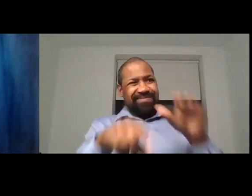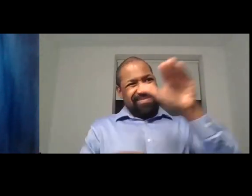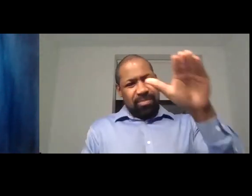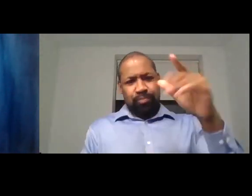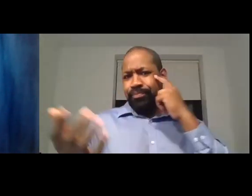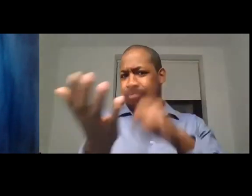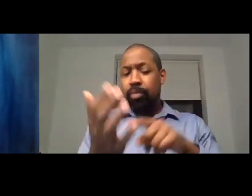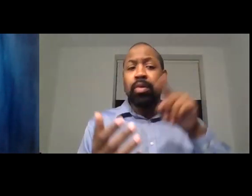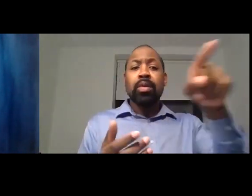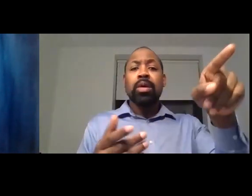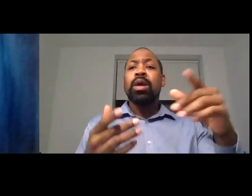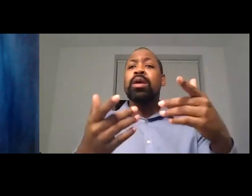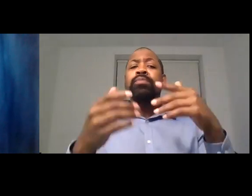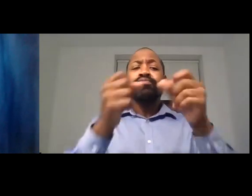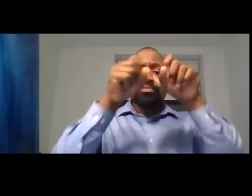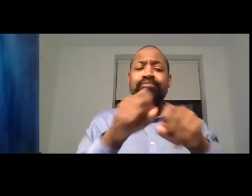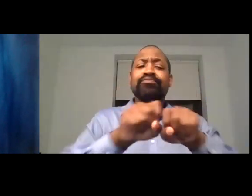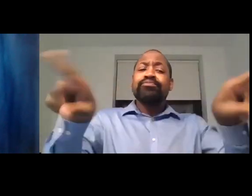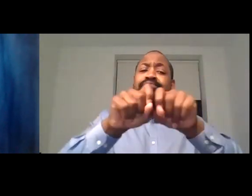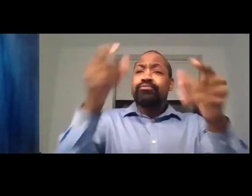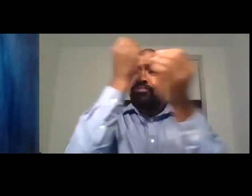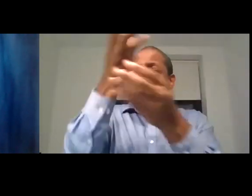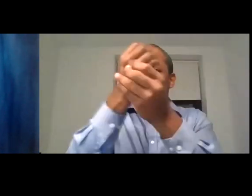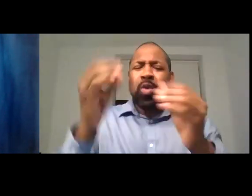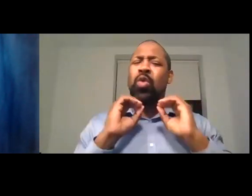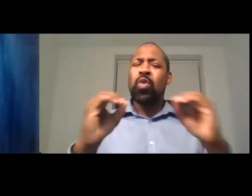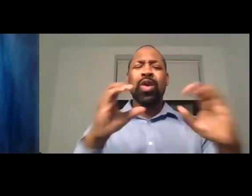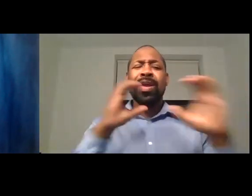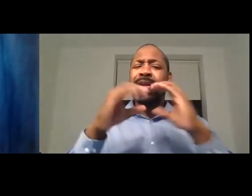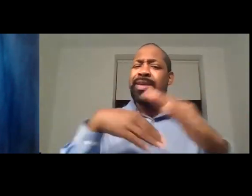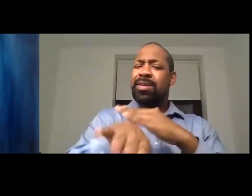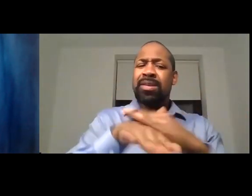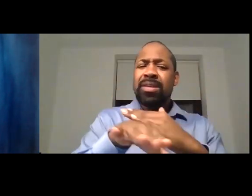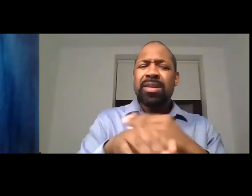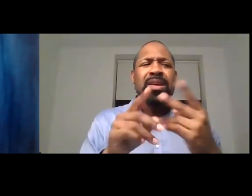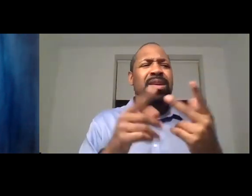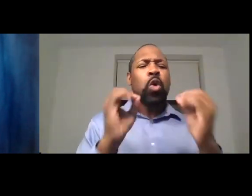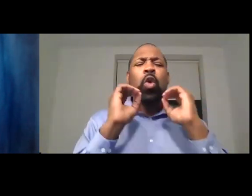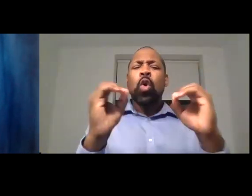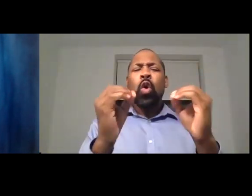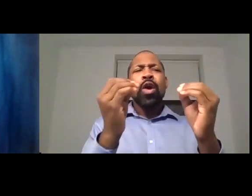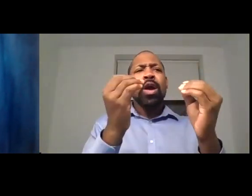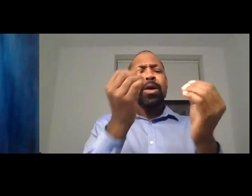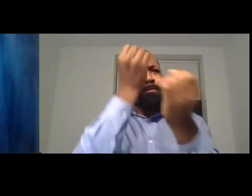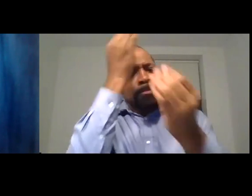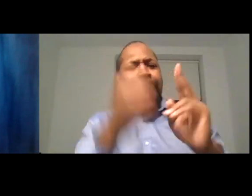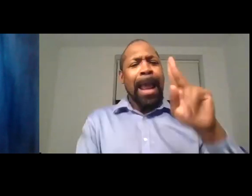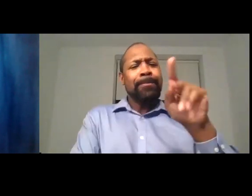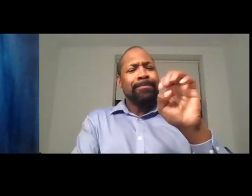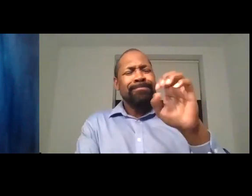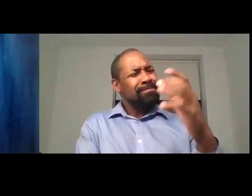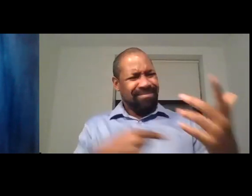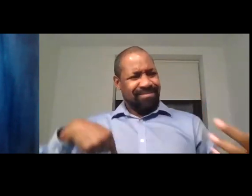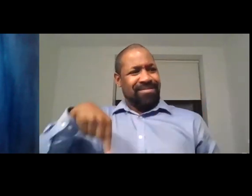and looking at the group of disabled people, there's been those who have no